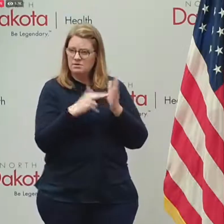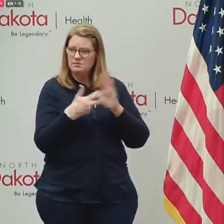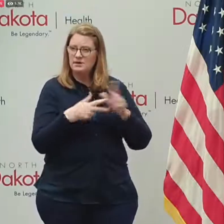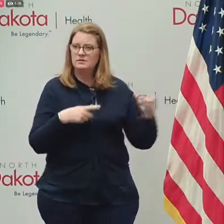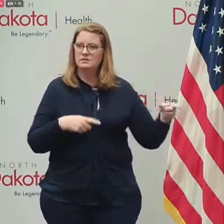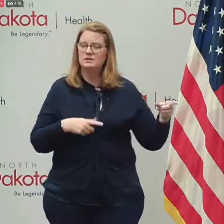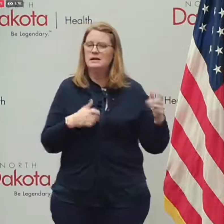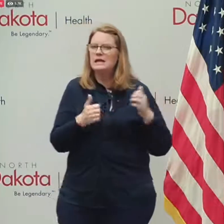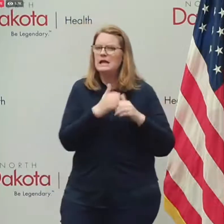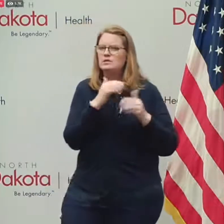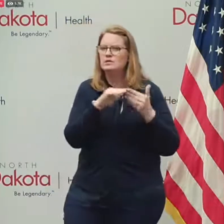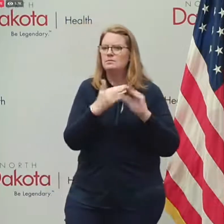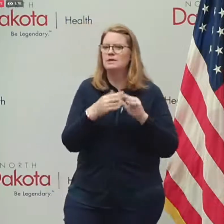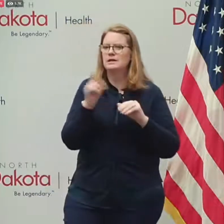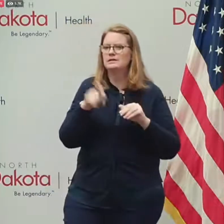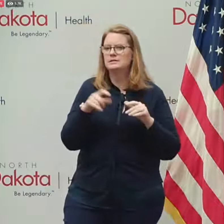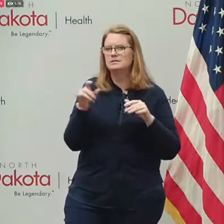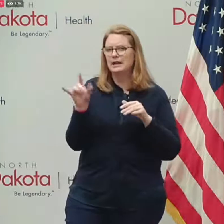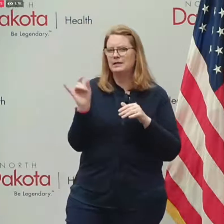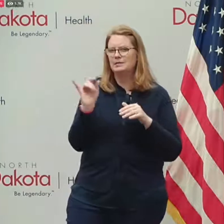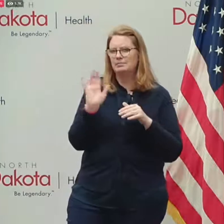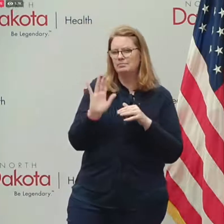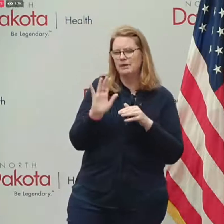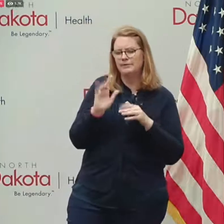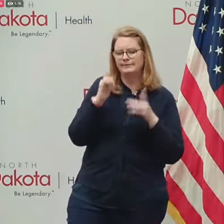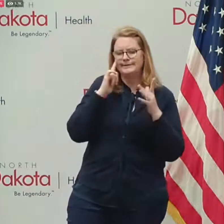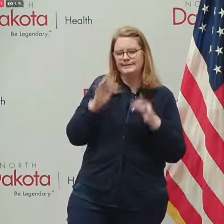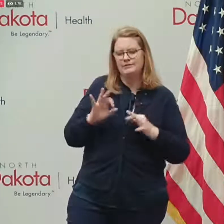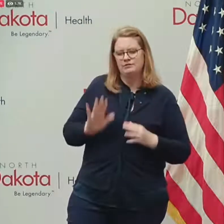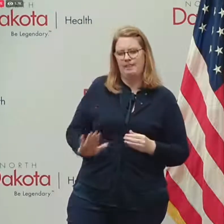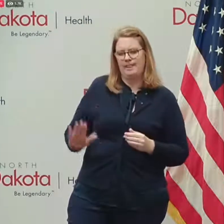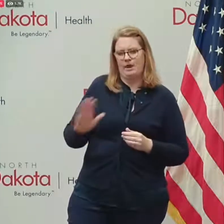got to make their own decision about what's the best way to